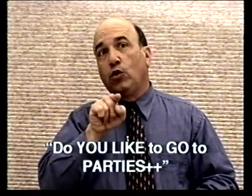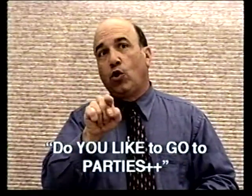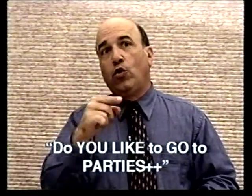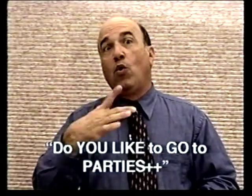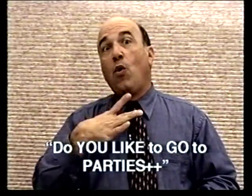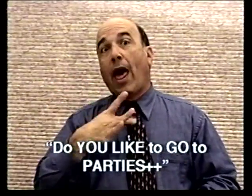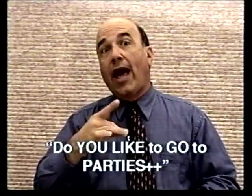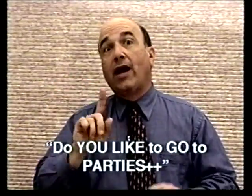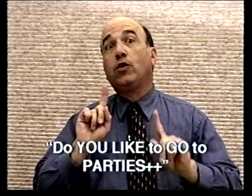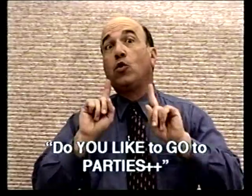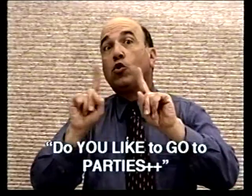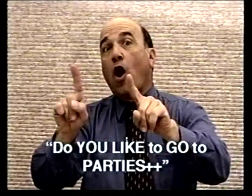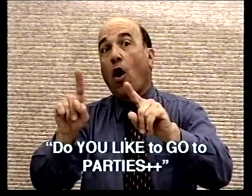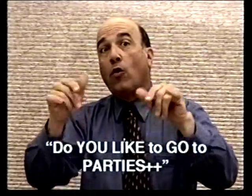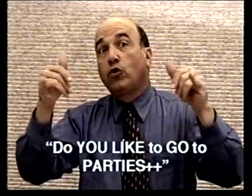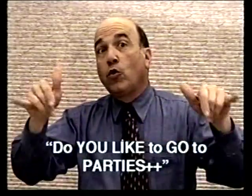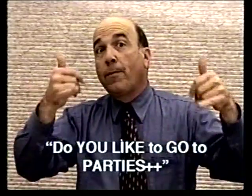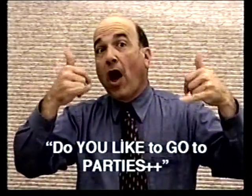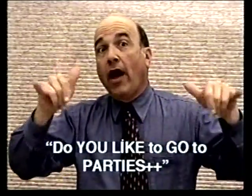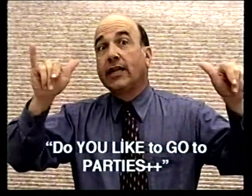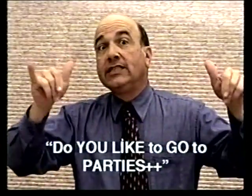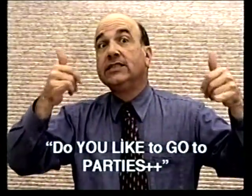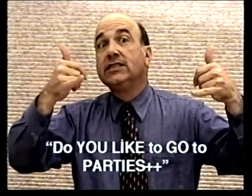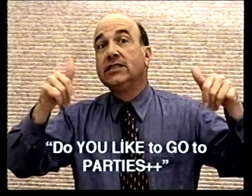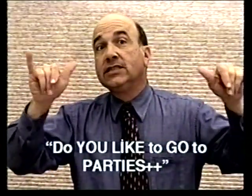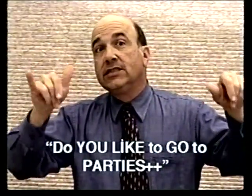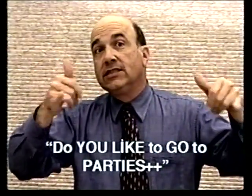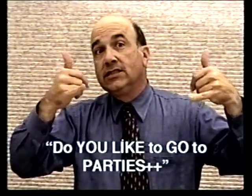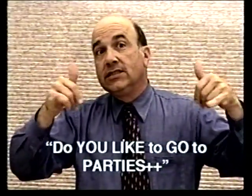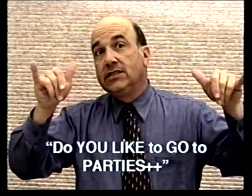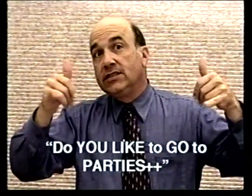Do you like to go to party?